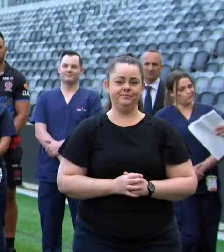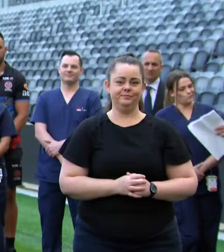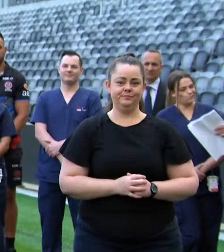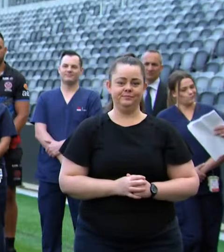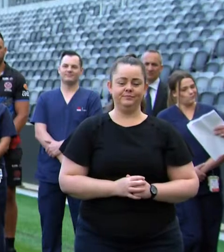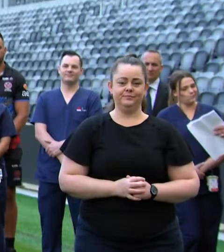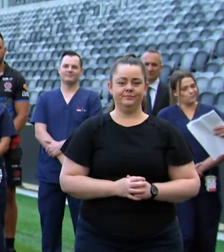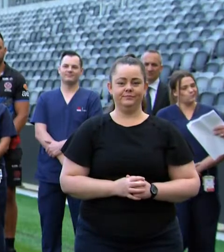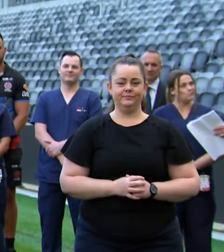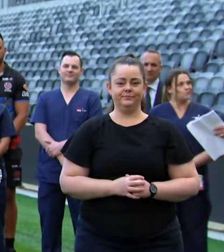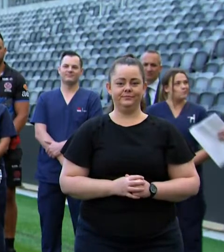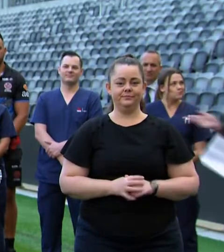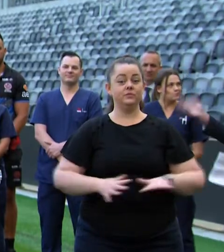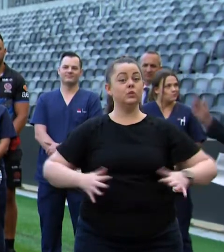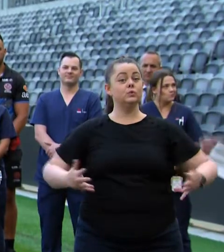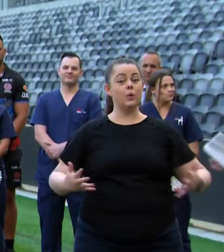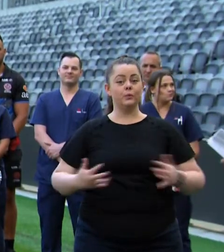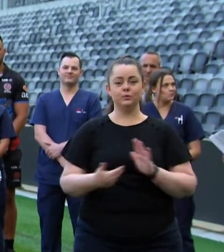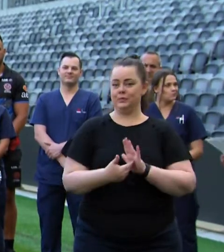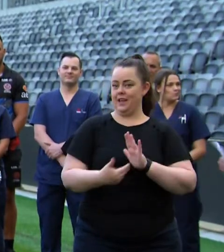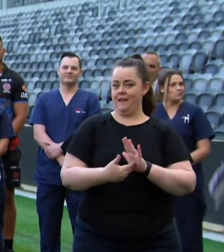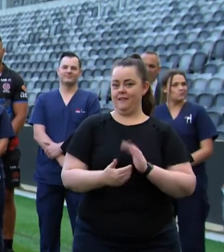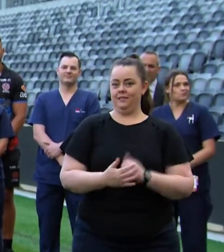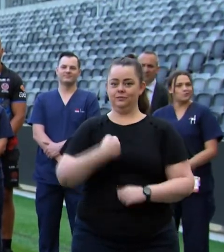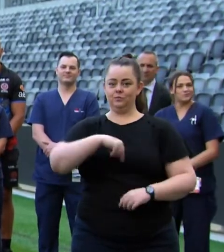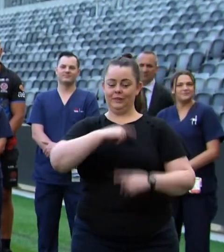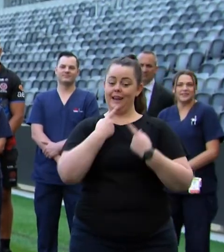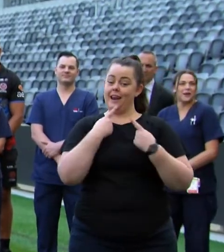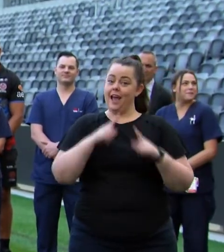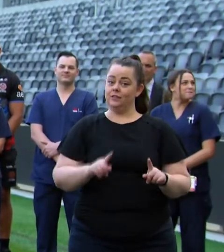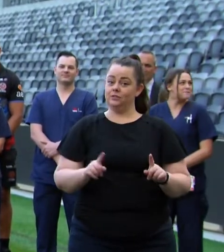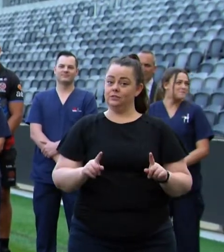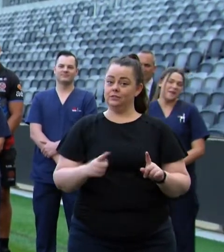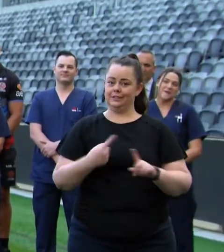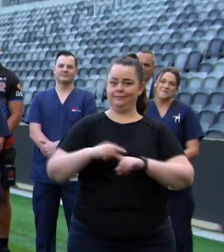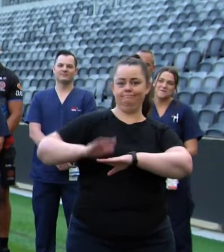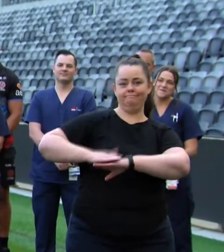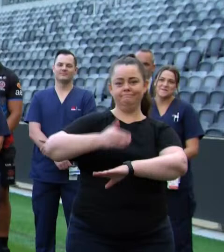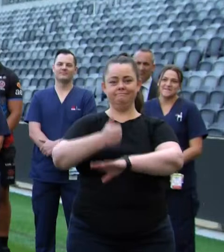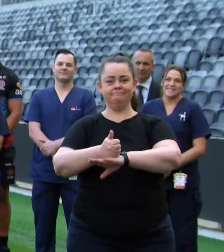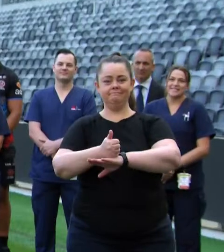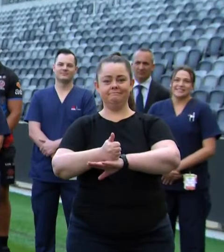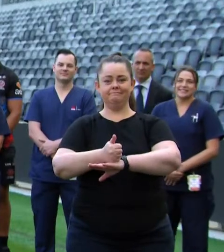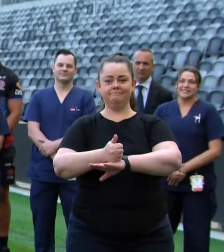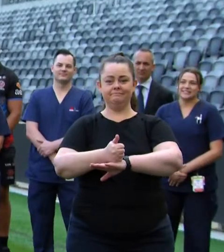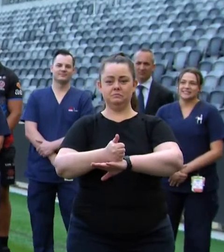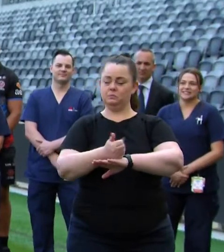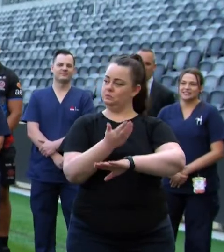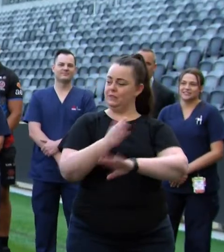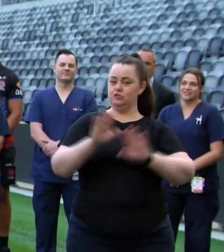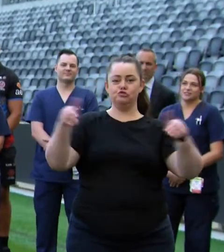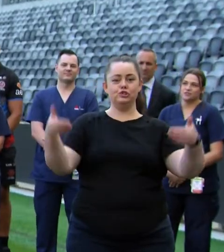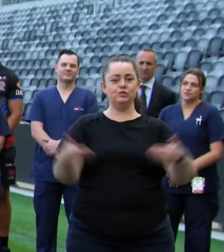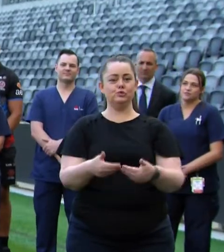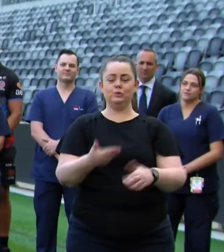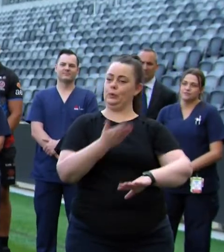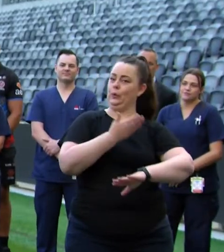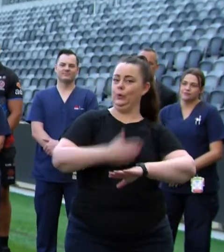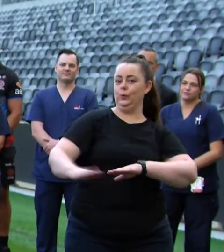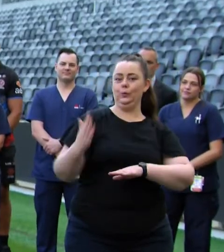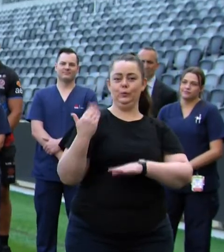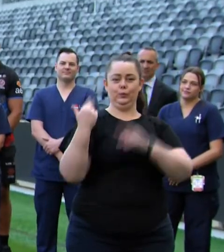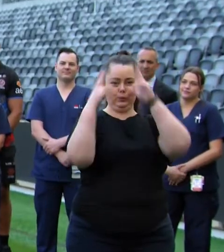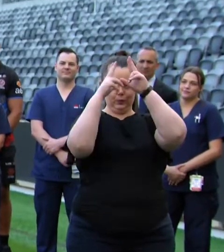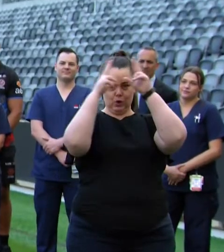our country. But today we're announcing and introducing some of our graduate nurses and midwives. We've invested, there'll